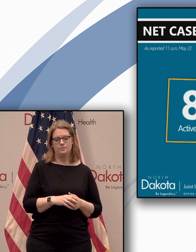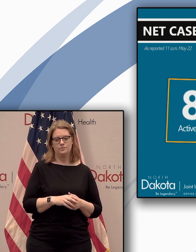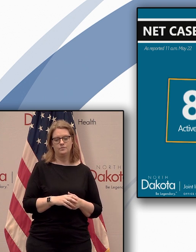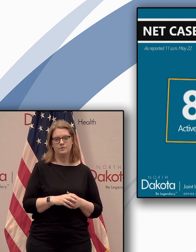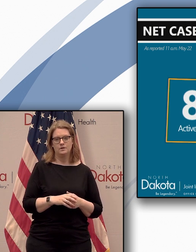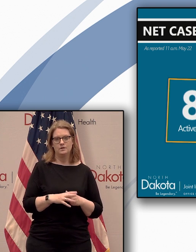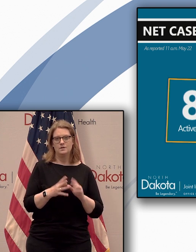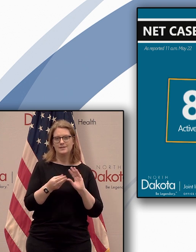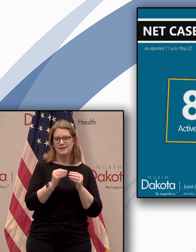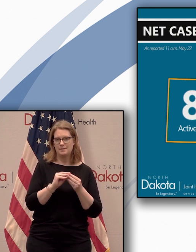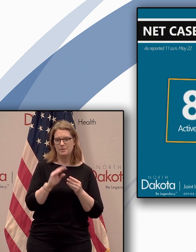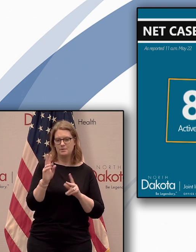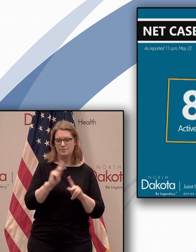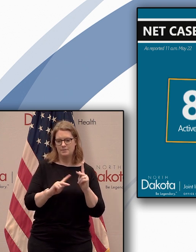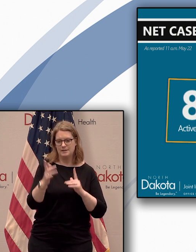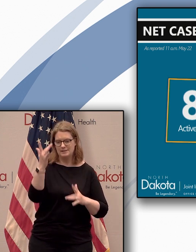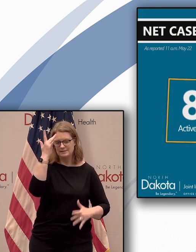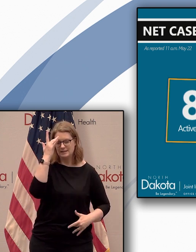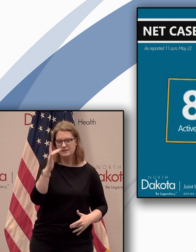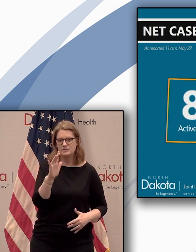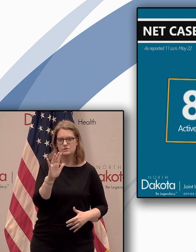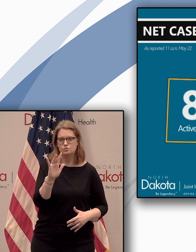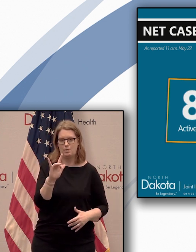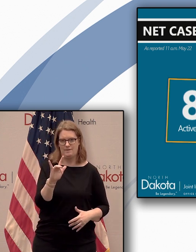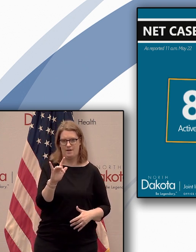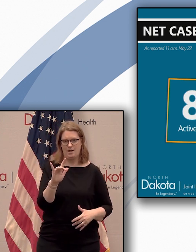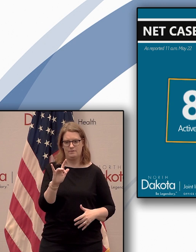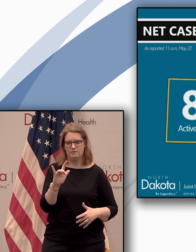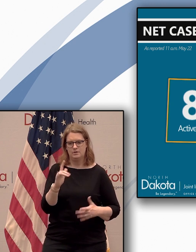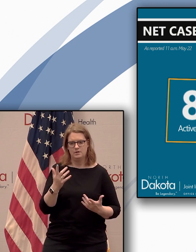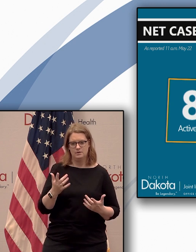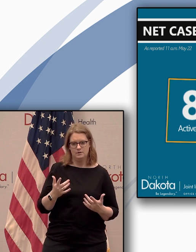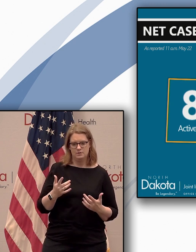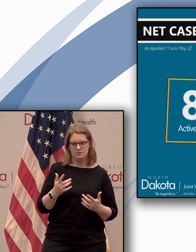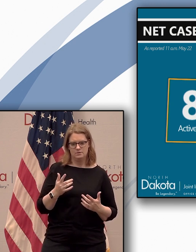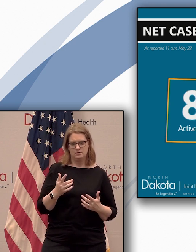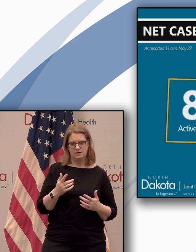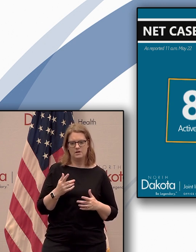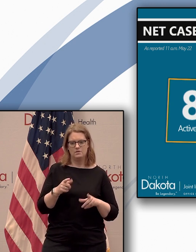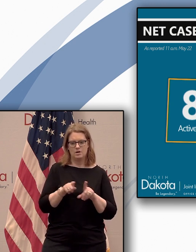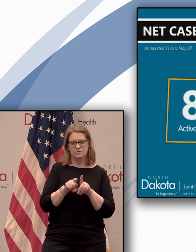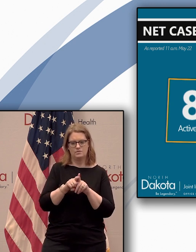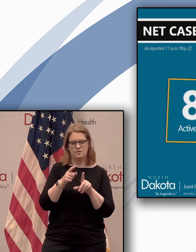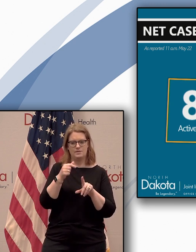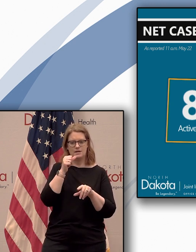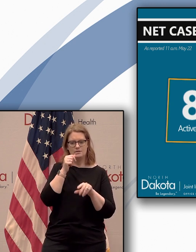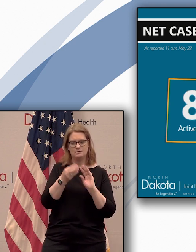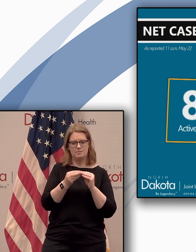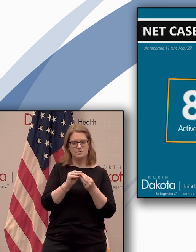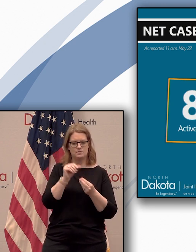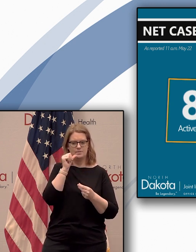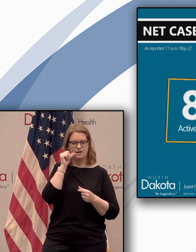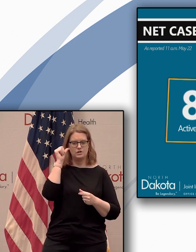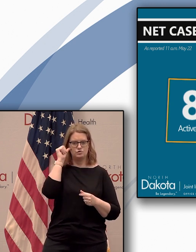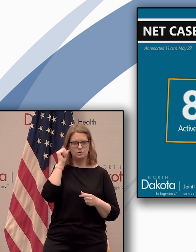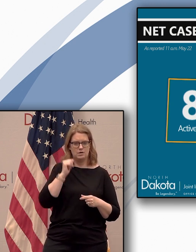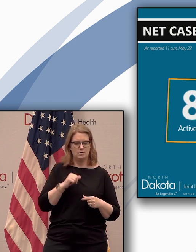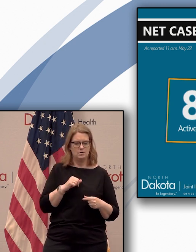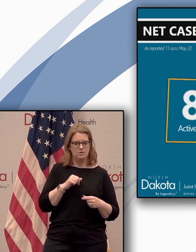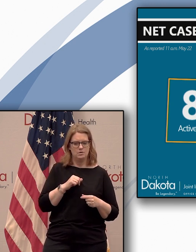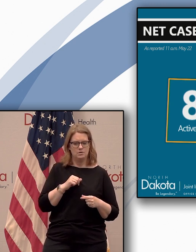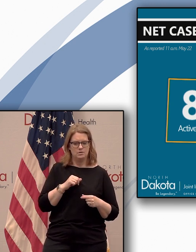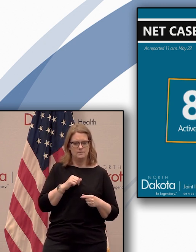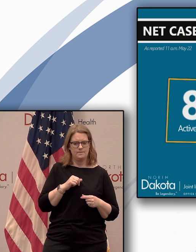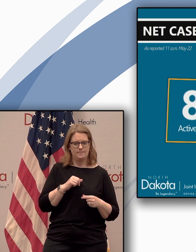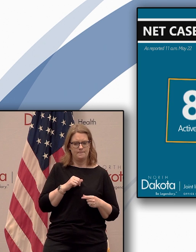net increase of 25 over the reported numbers that were reported yesterday. We have seen